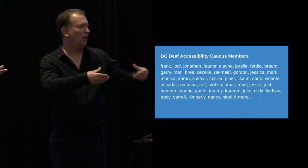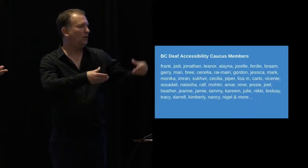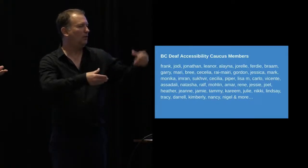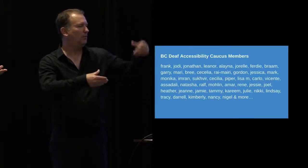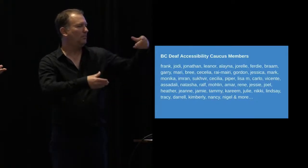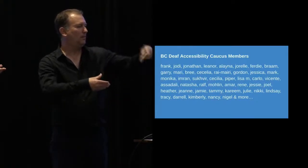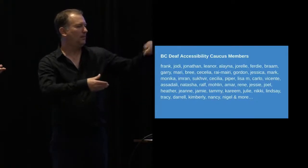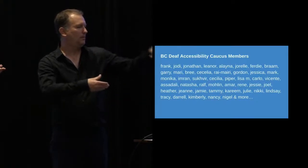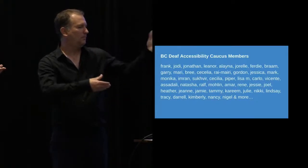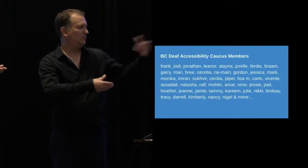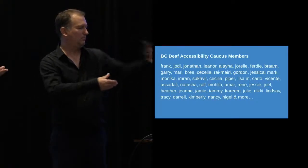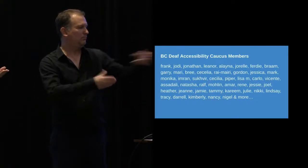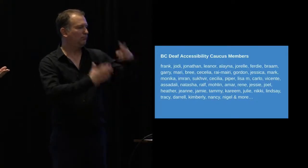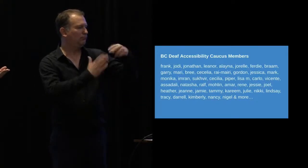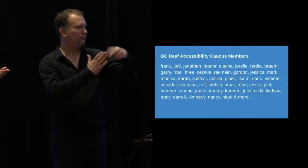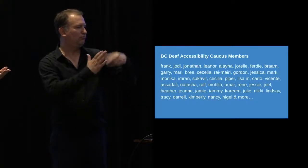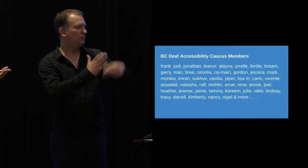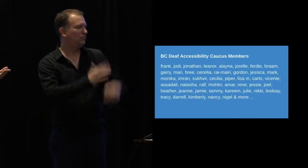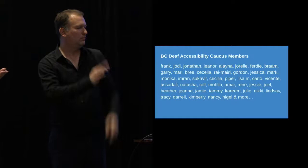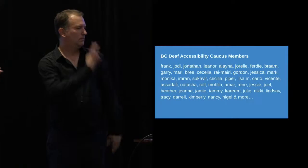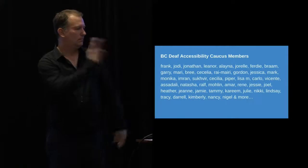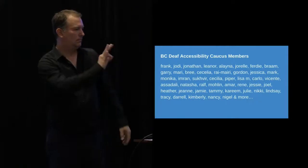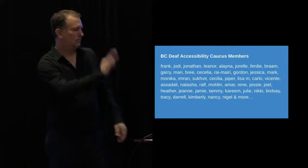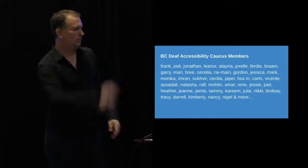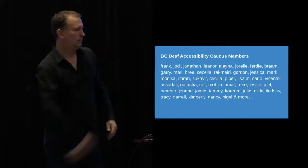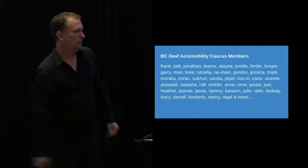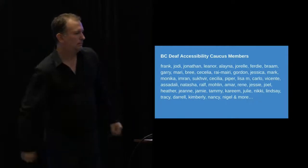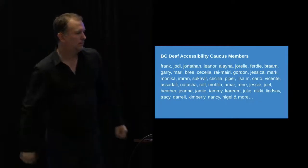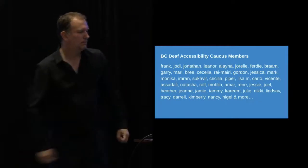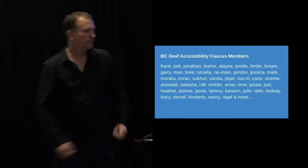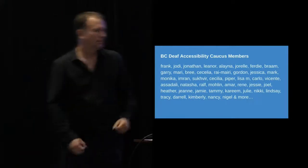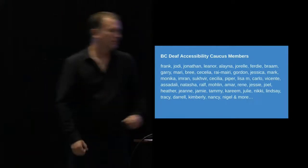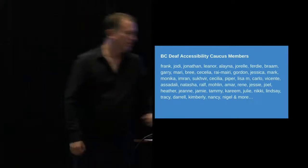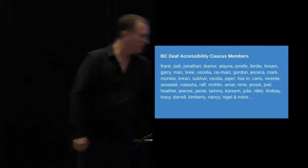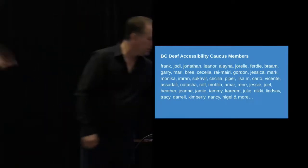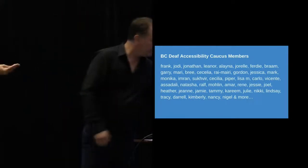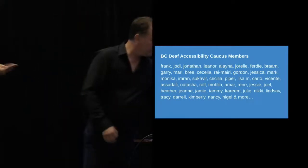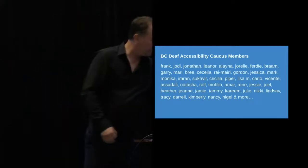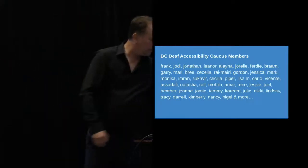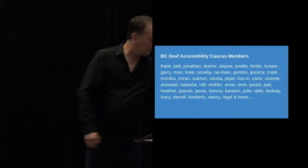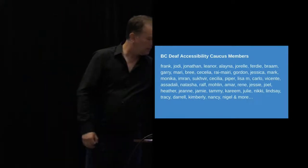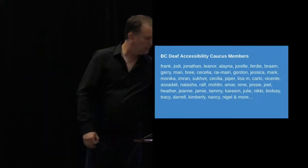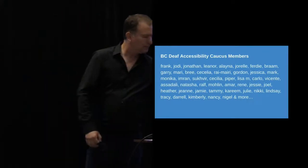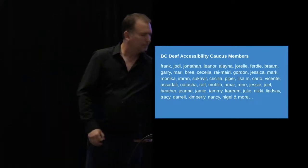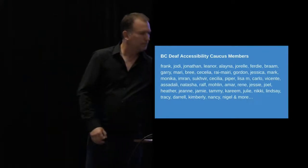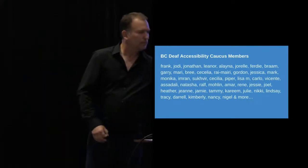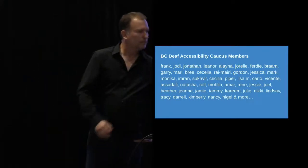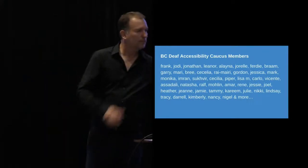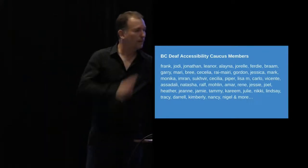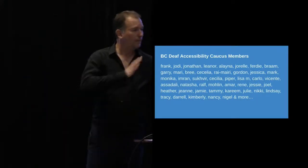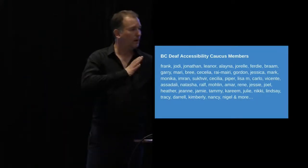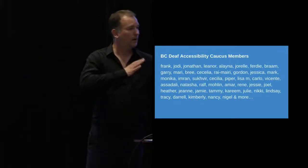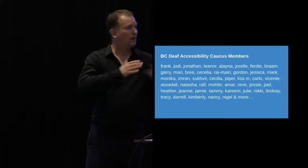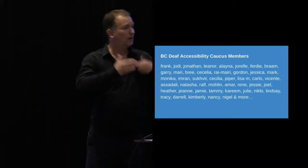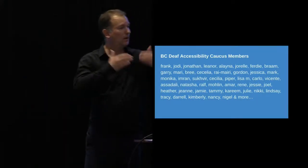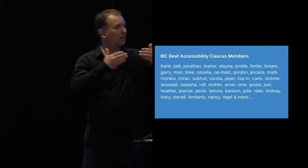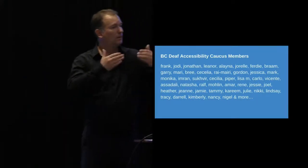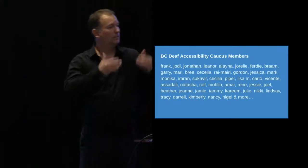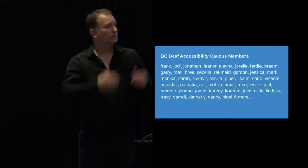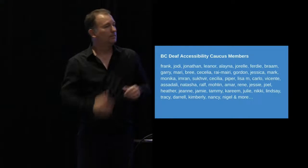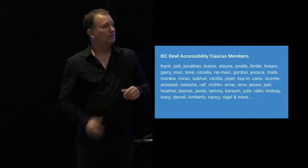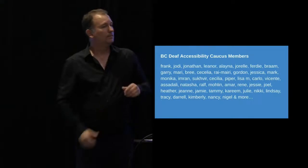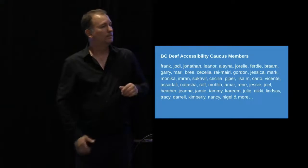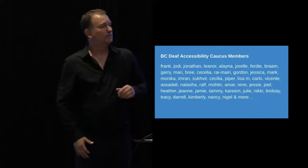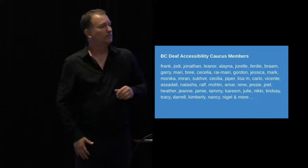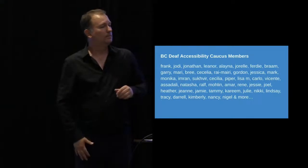I will give you a copy of this presentation that you can read at your leisure so you don't miss any of this information.